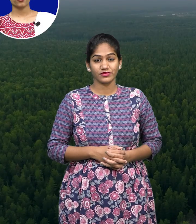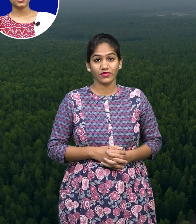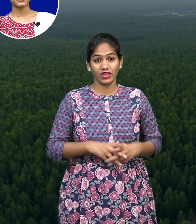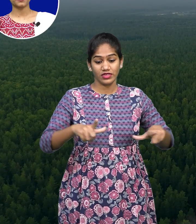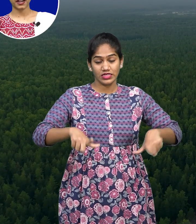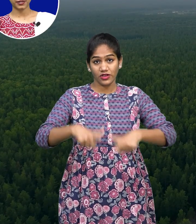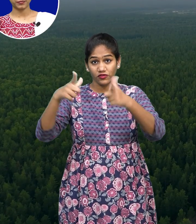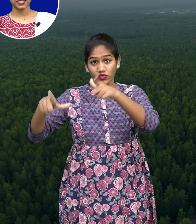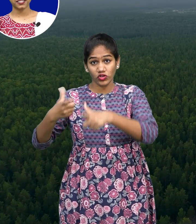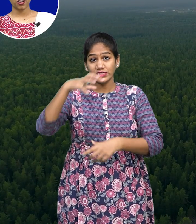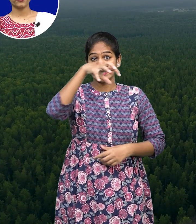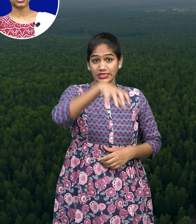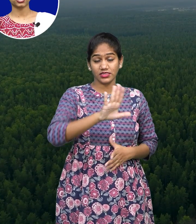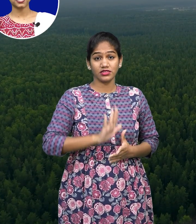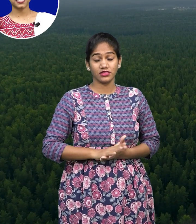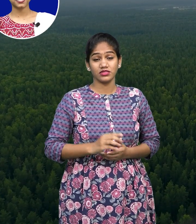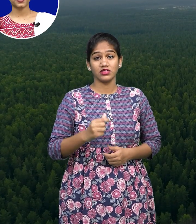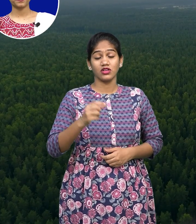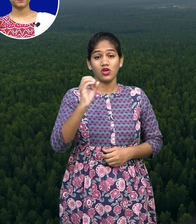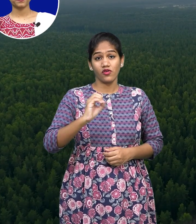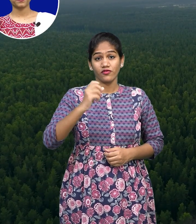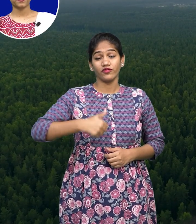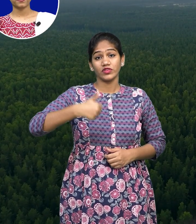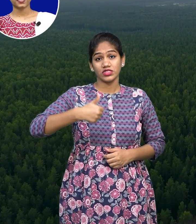The Forest Department officials